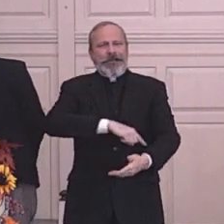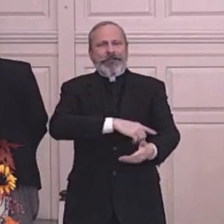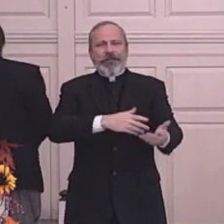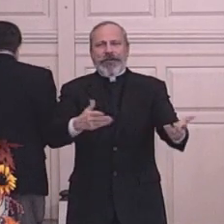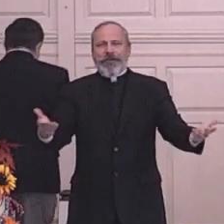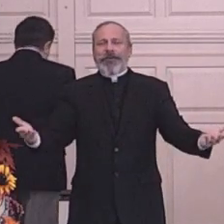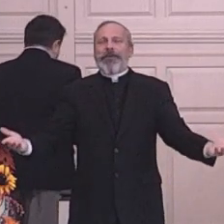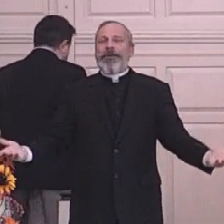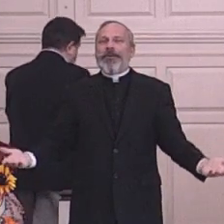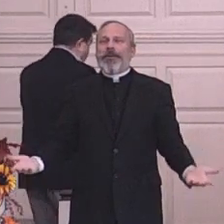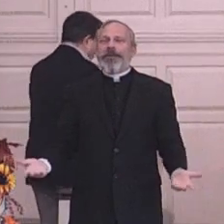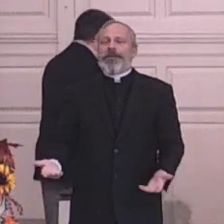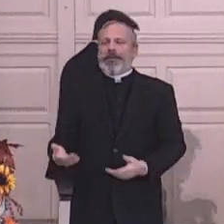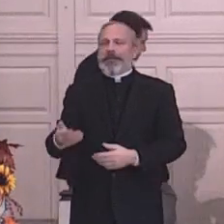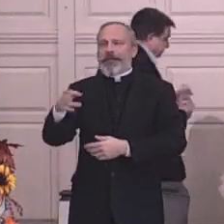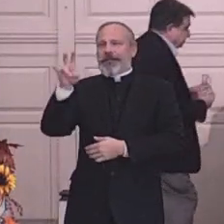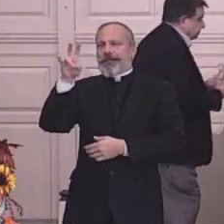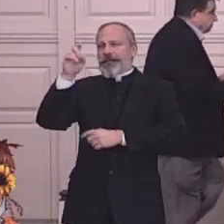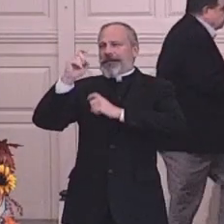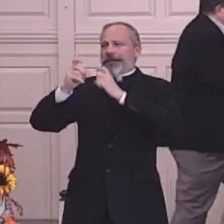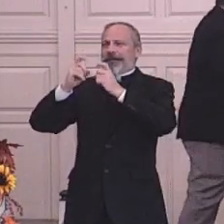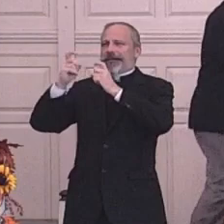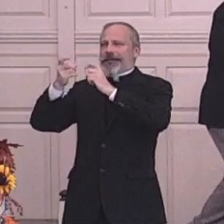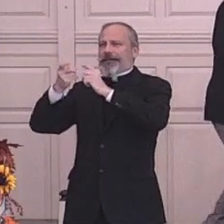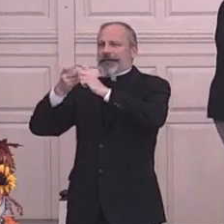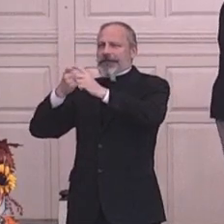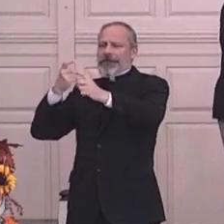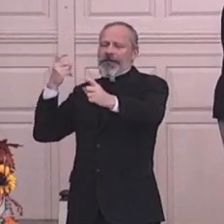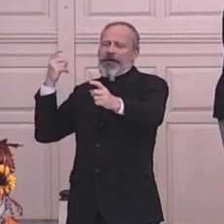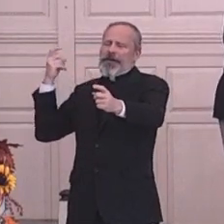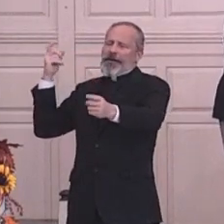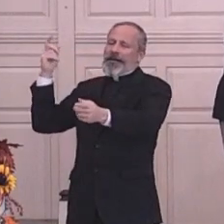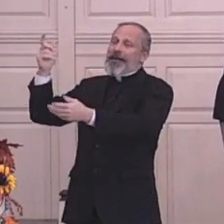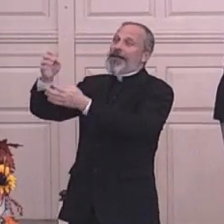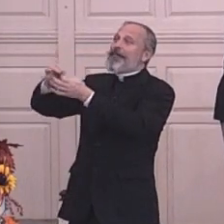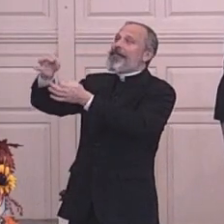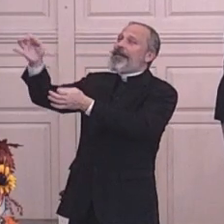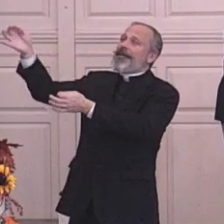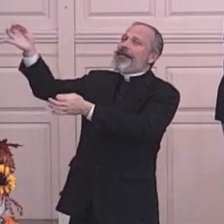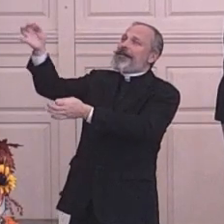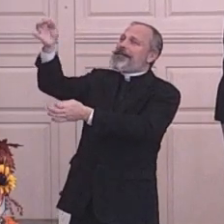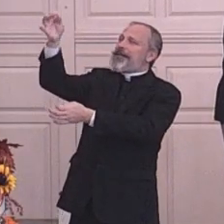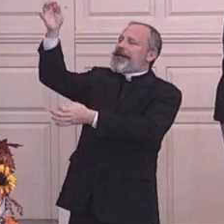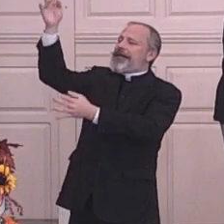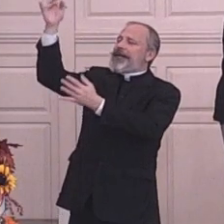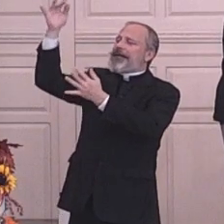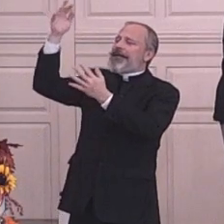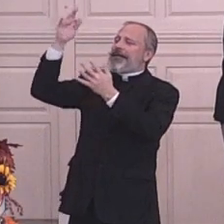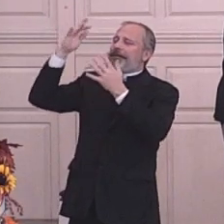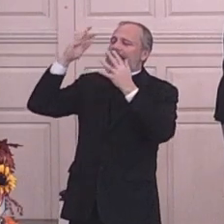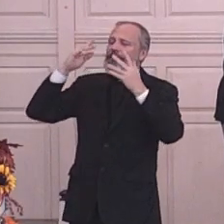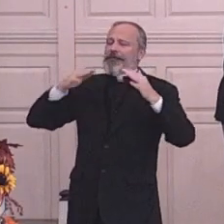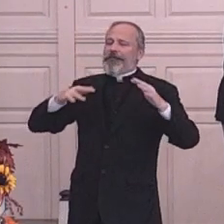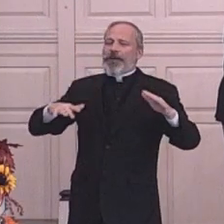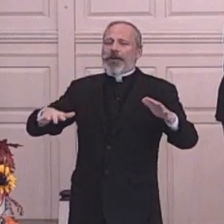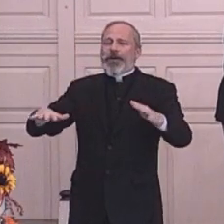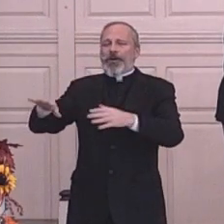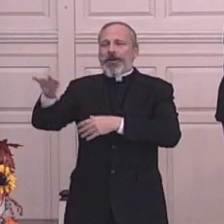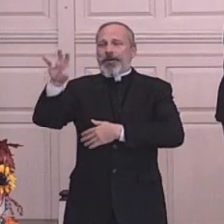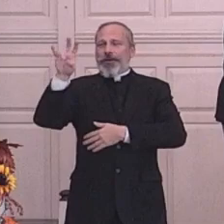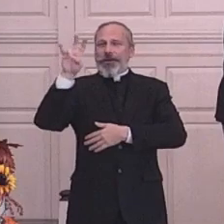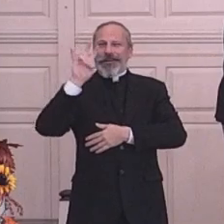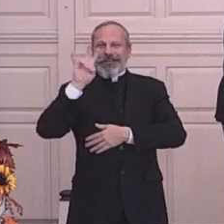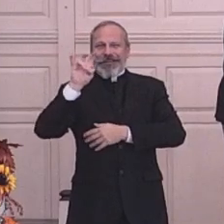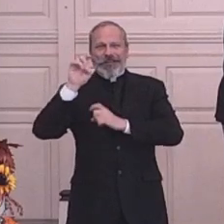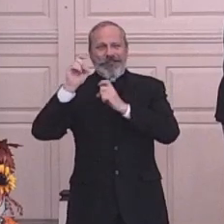us bestow all gifts that from the Spirit